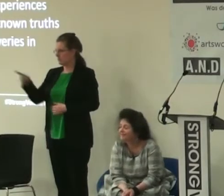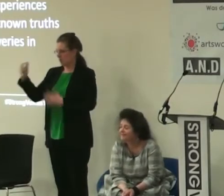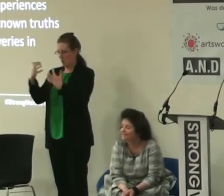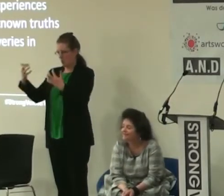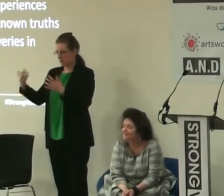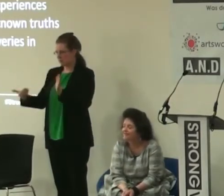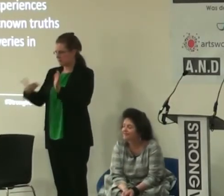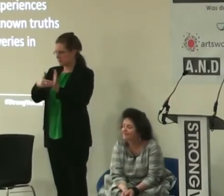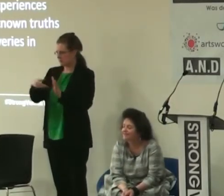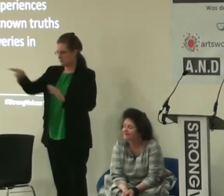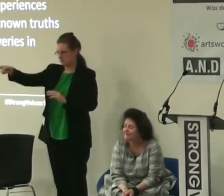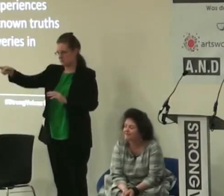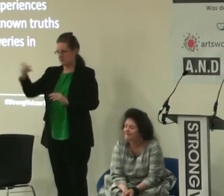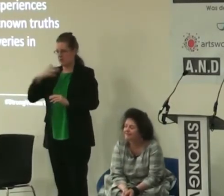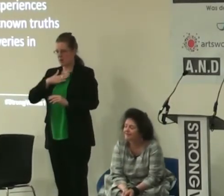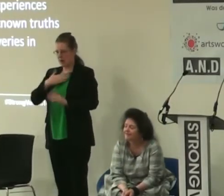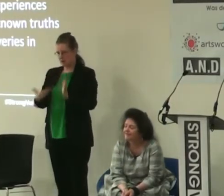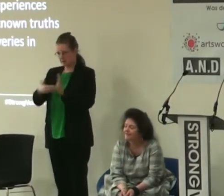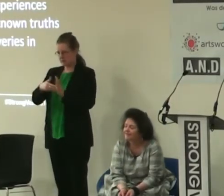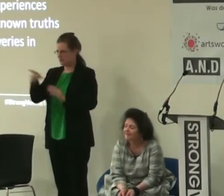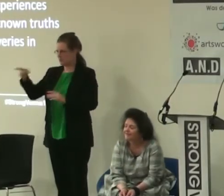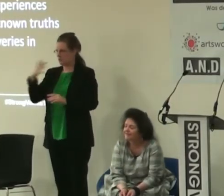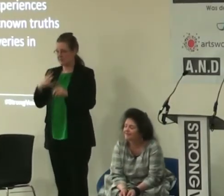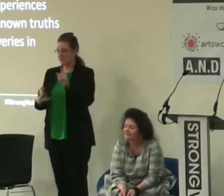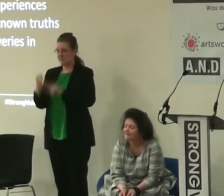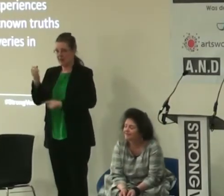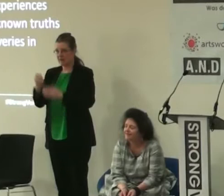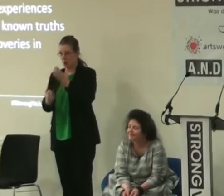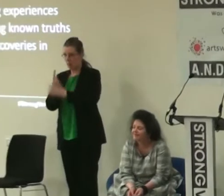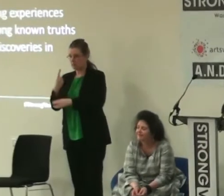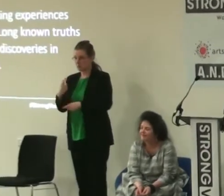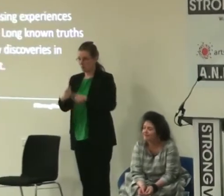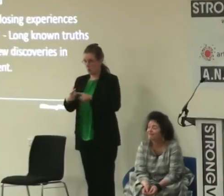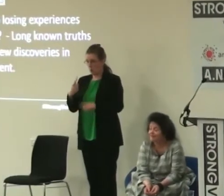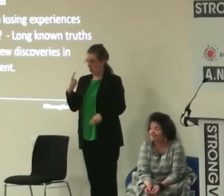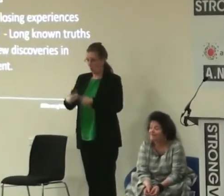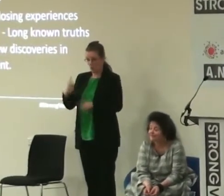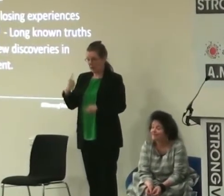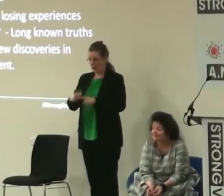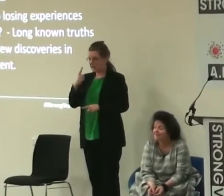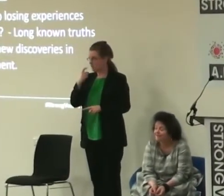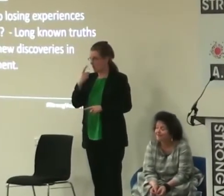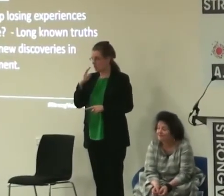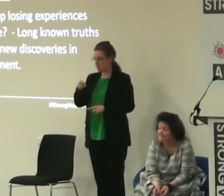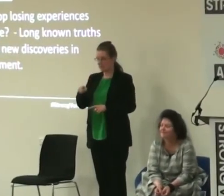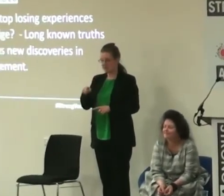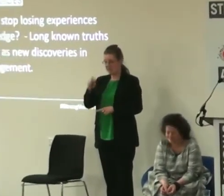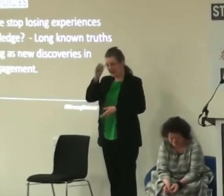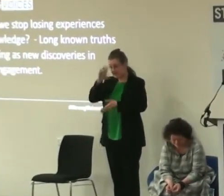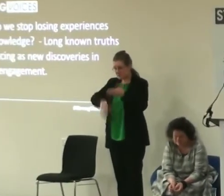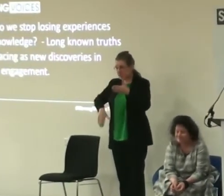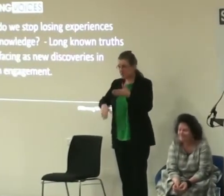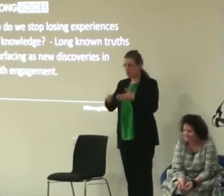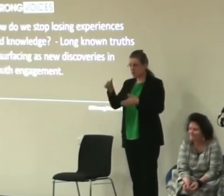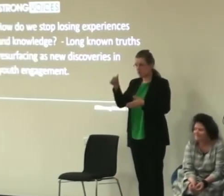I think just to add to that really it's just finding opportunities as quickly as possible to put those experiences and knowledge back into